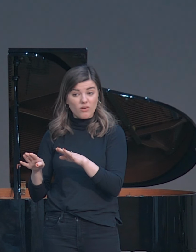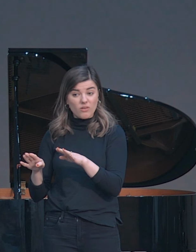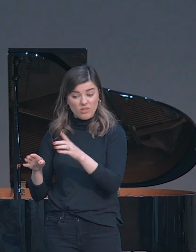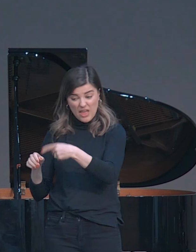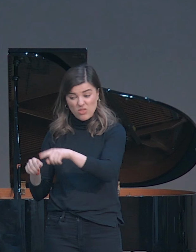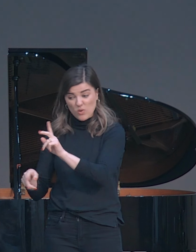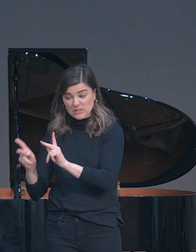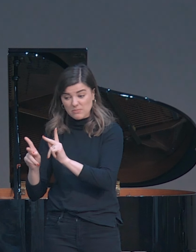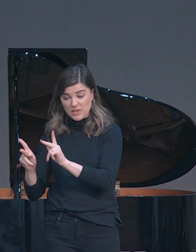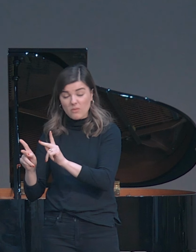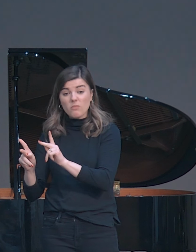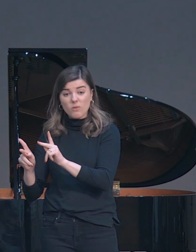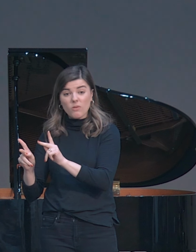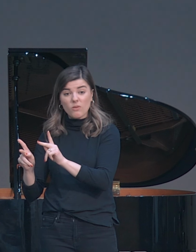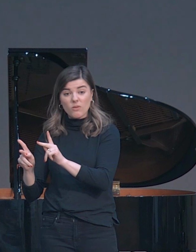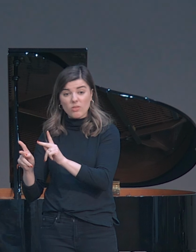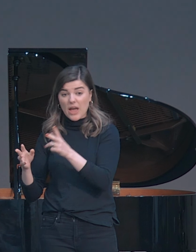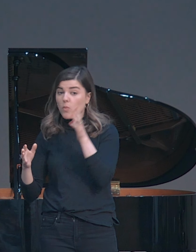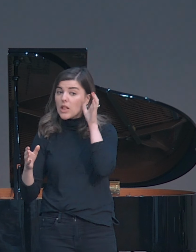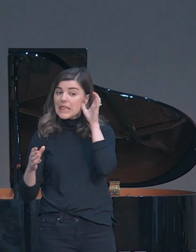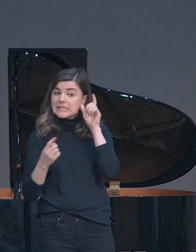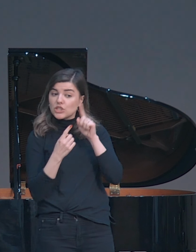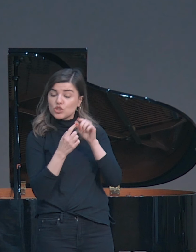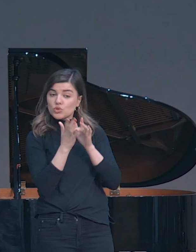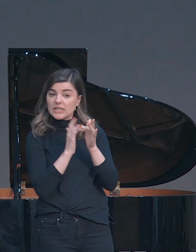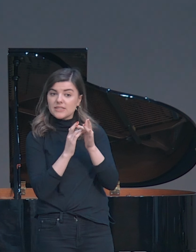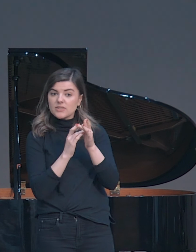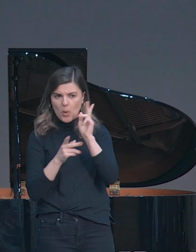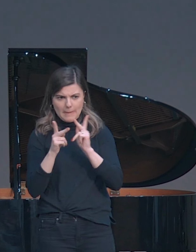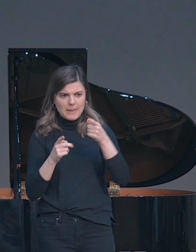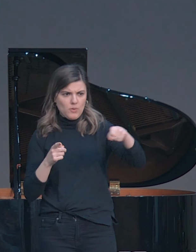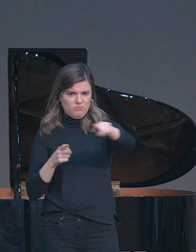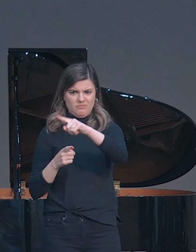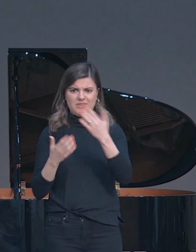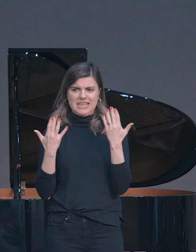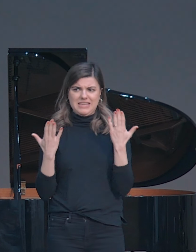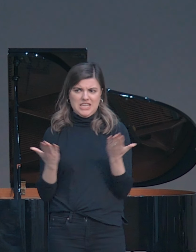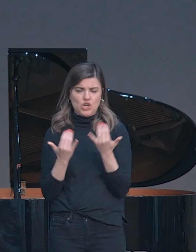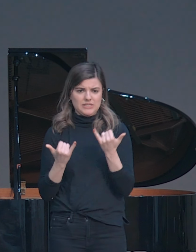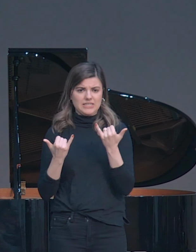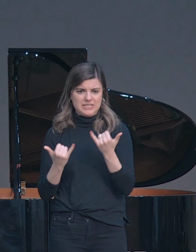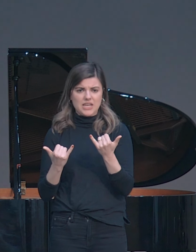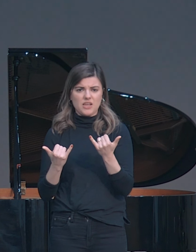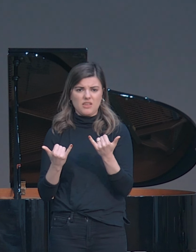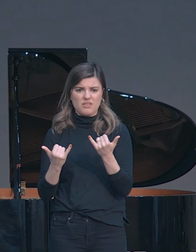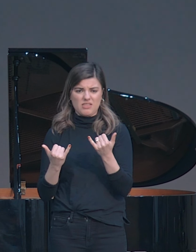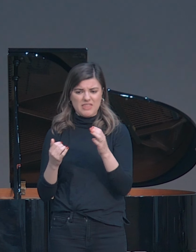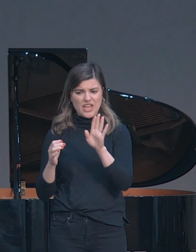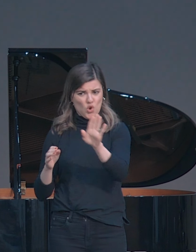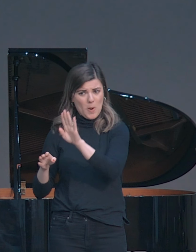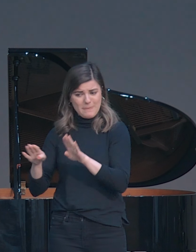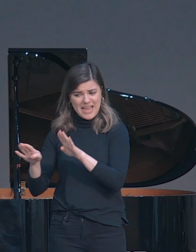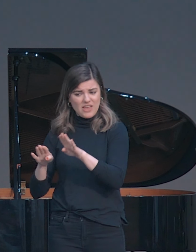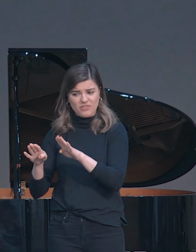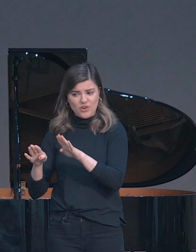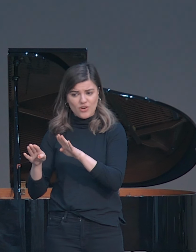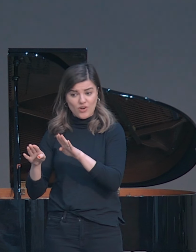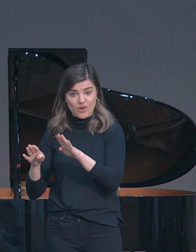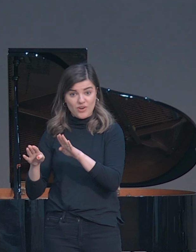people who are listening to him or that the people in this room might be exhibiting may not